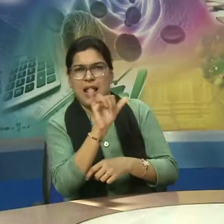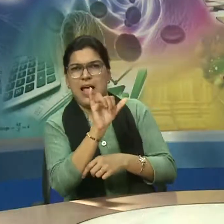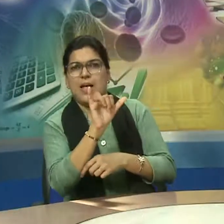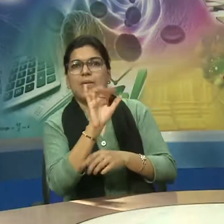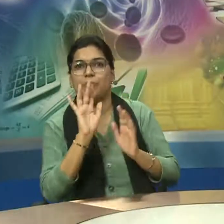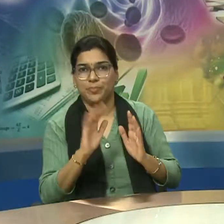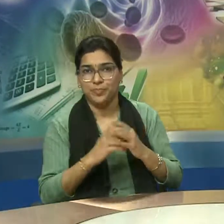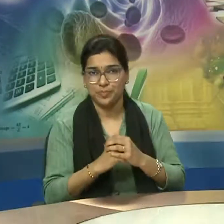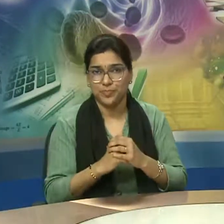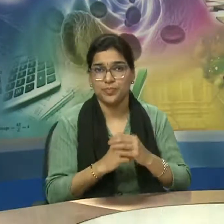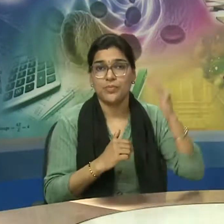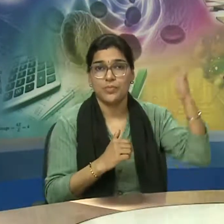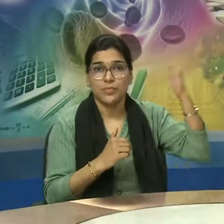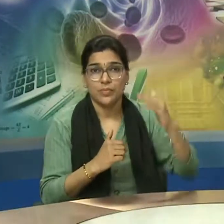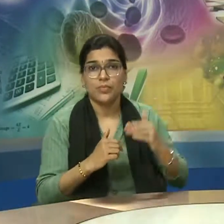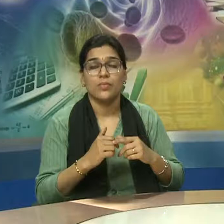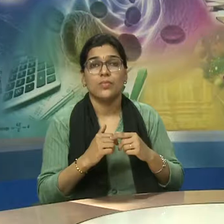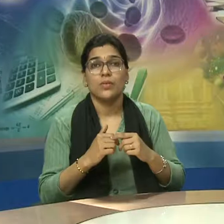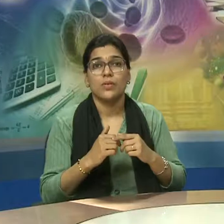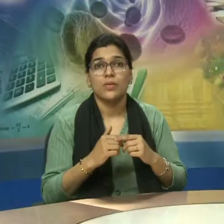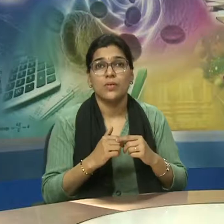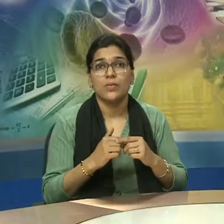laughter resembles roar of a tiger.